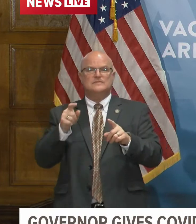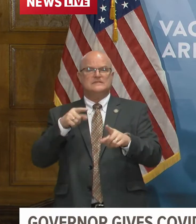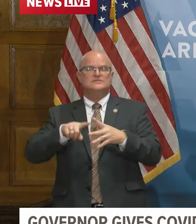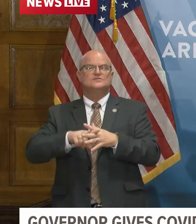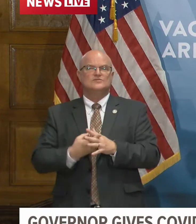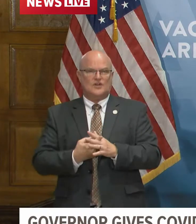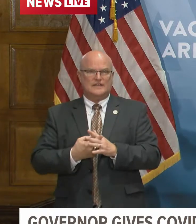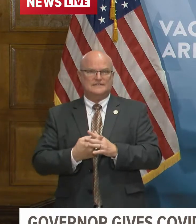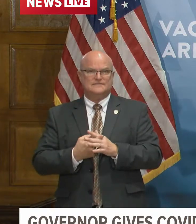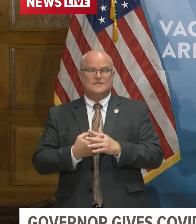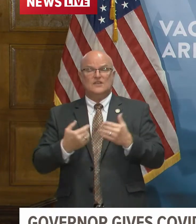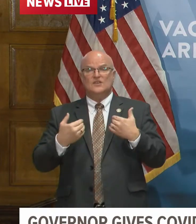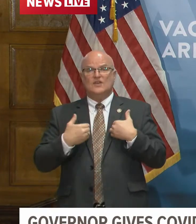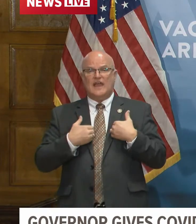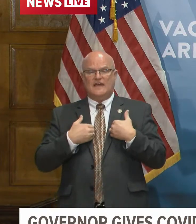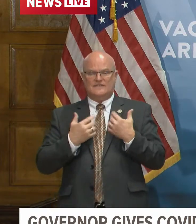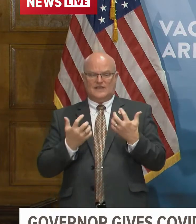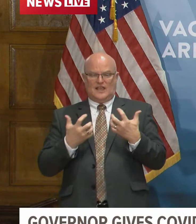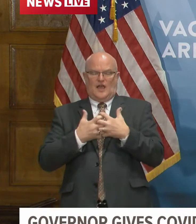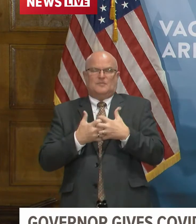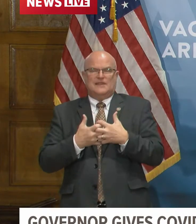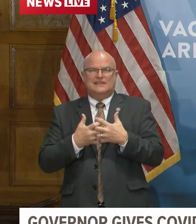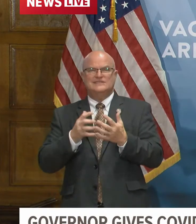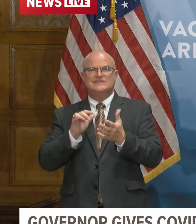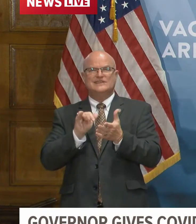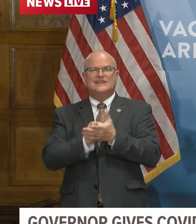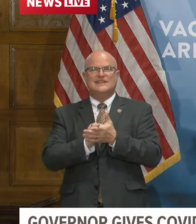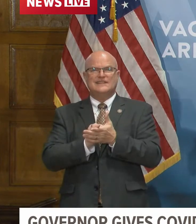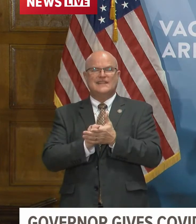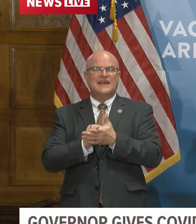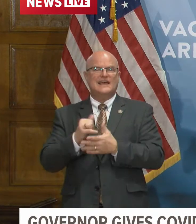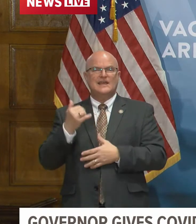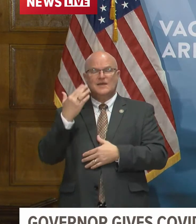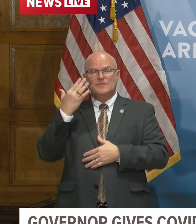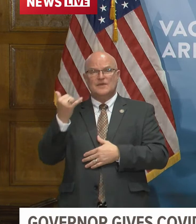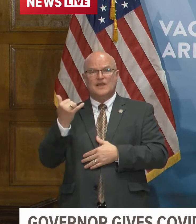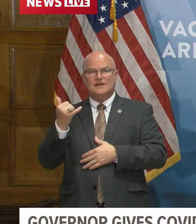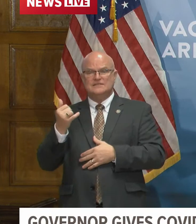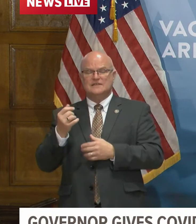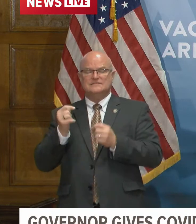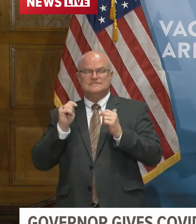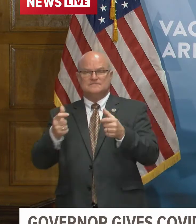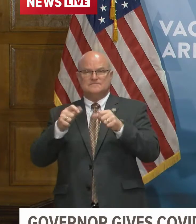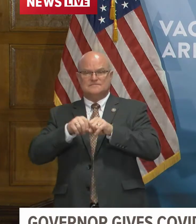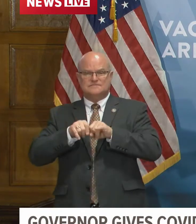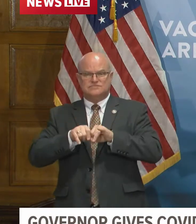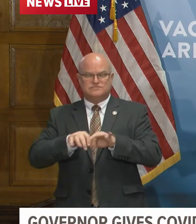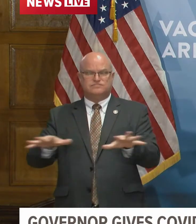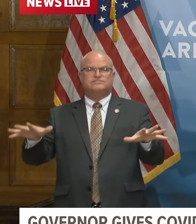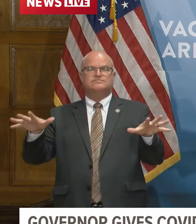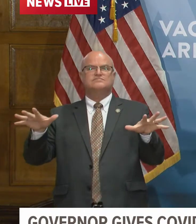triggered. You've got the combination of the fact that because of the rampant spread of